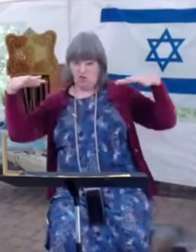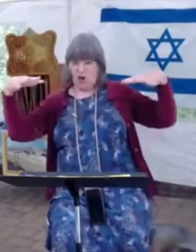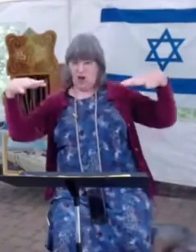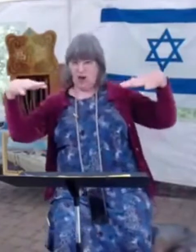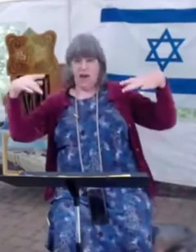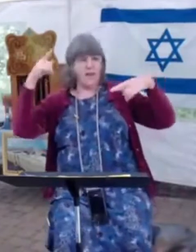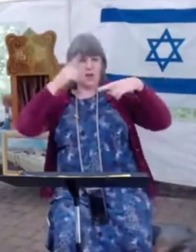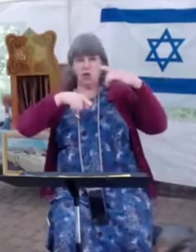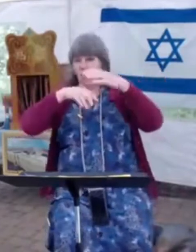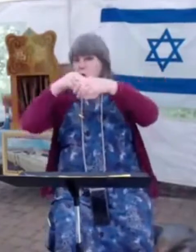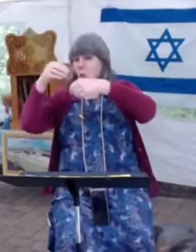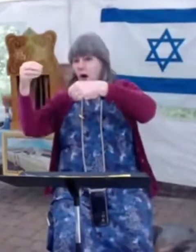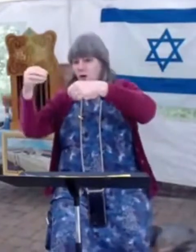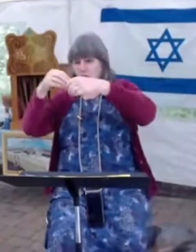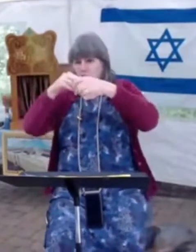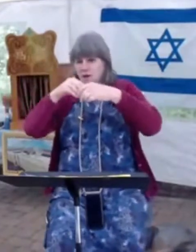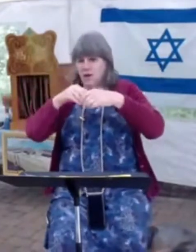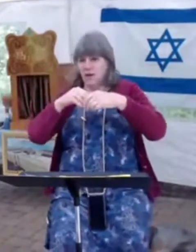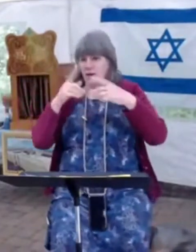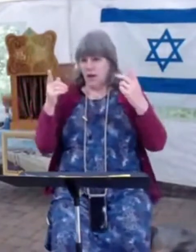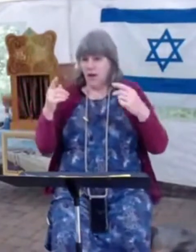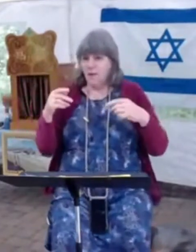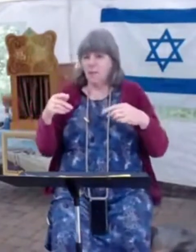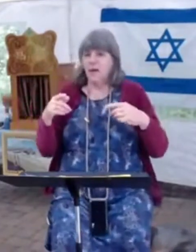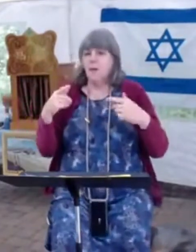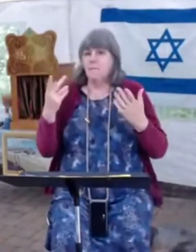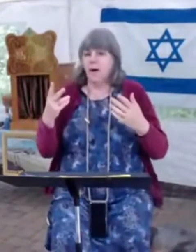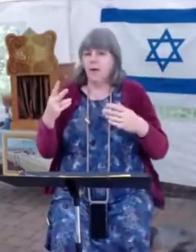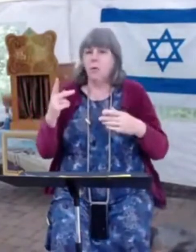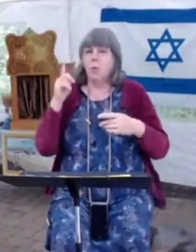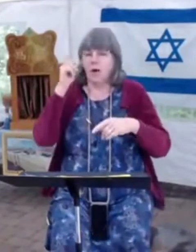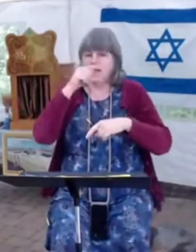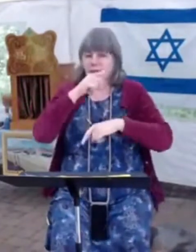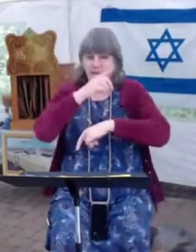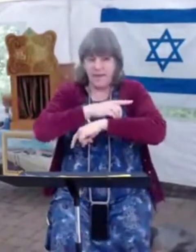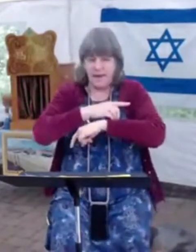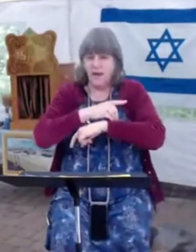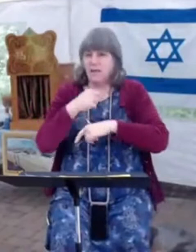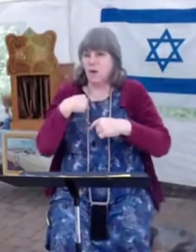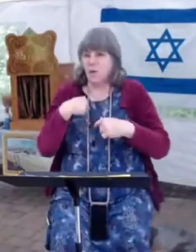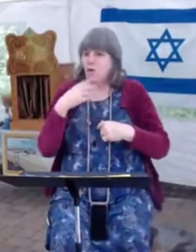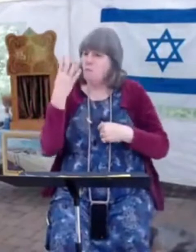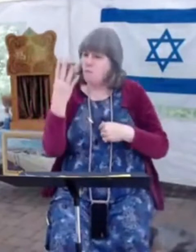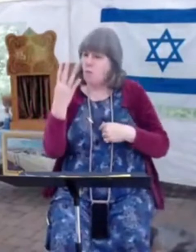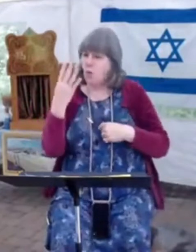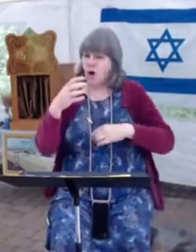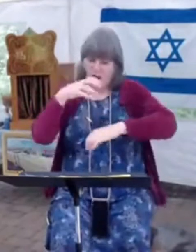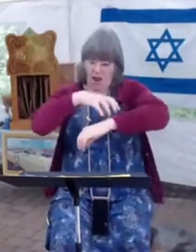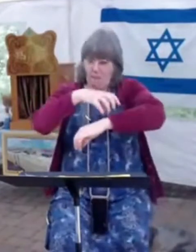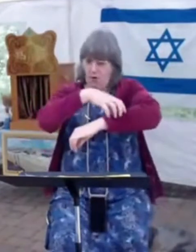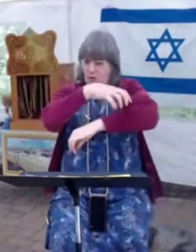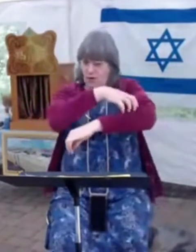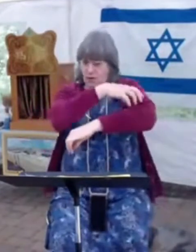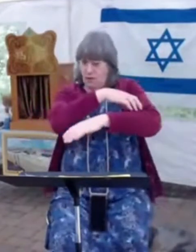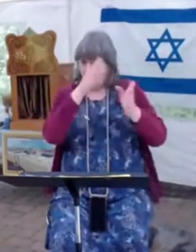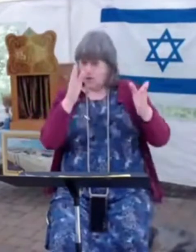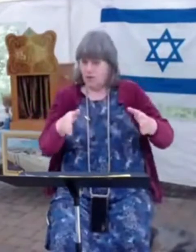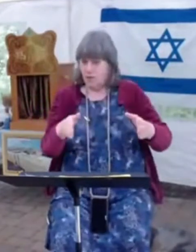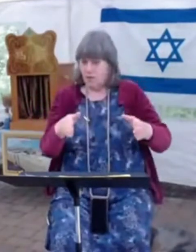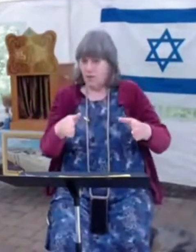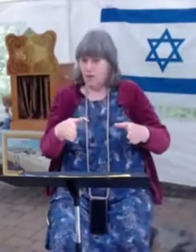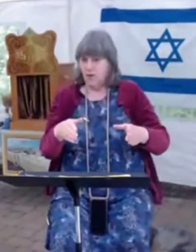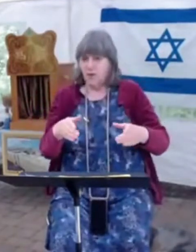there was 4... hungry lepers, you know, they were lepers that were not allowed inside the city. So they said, well, you know what? Let's take our chance with